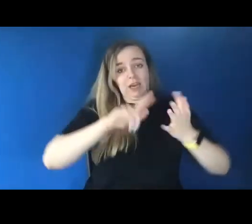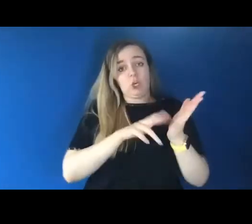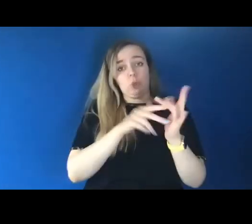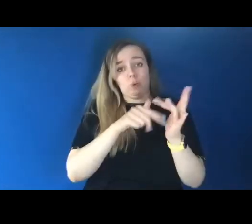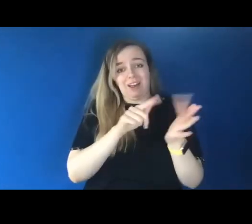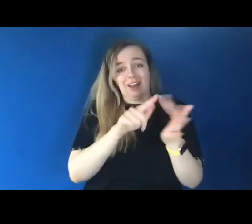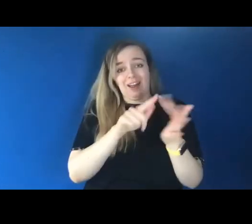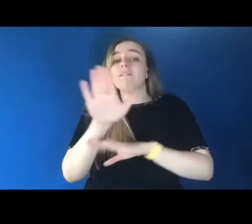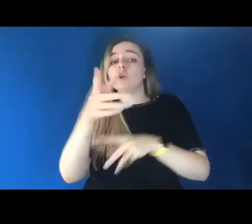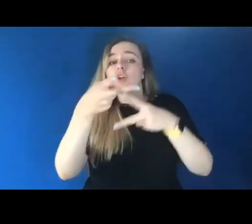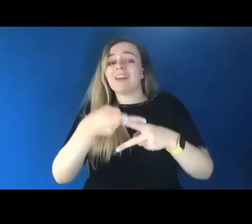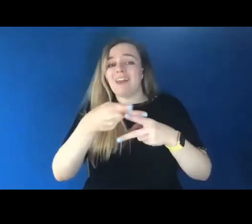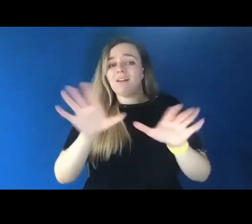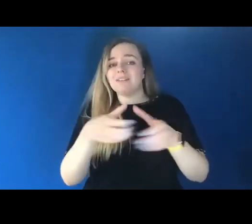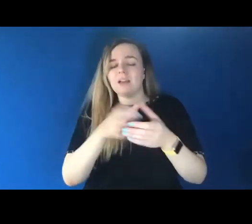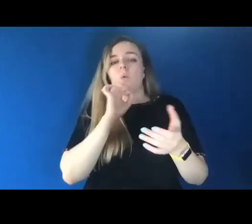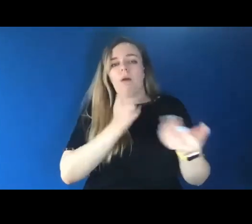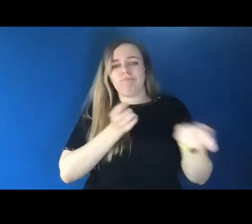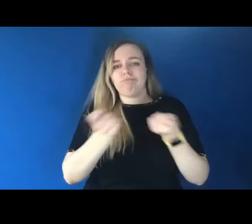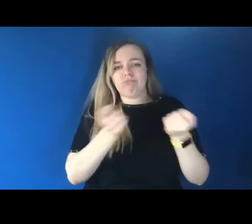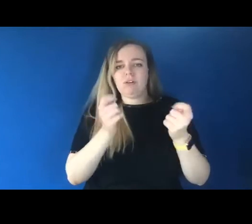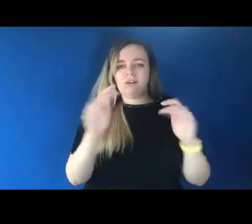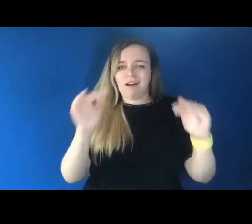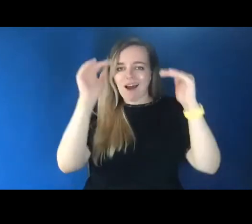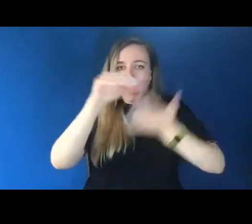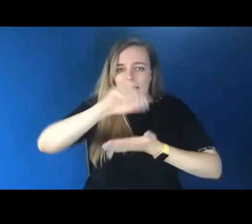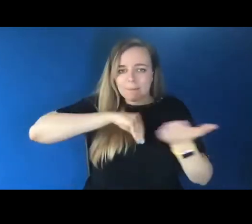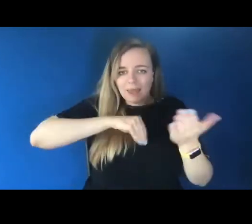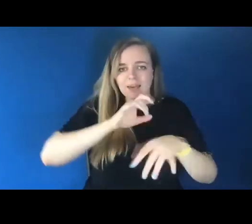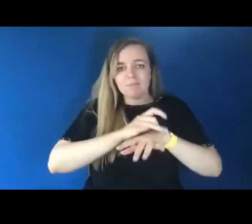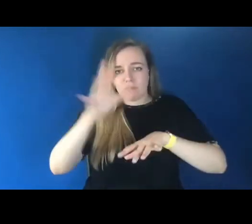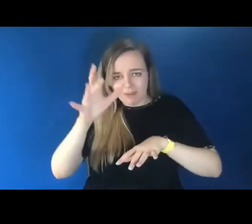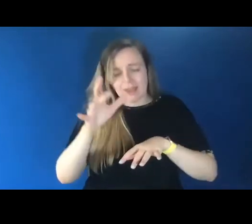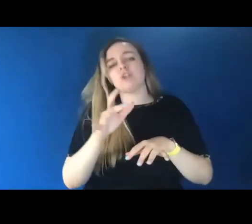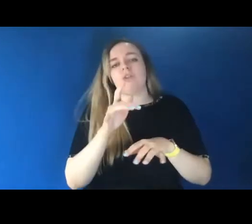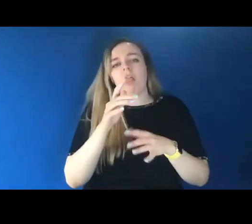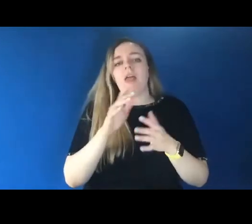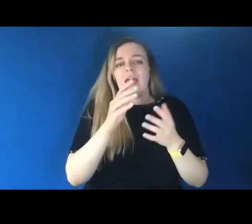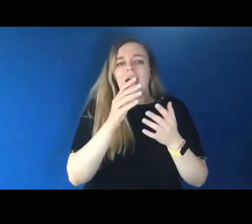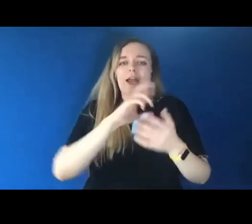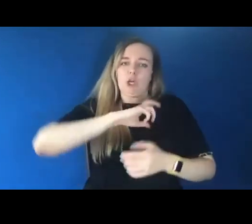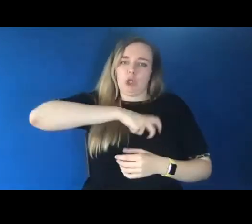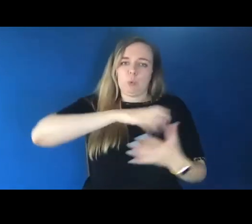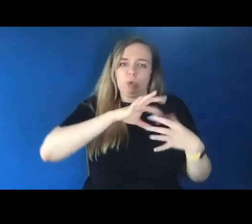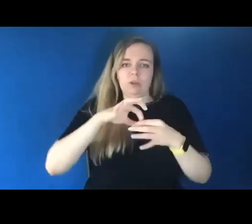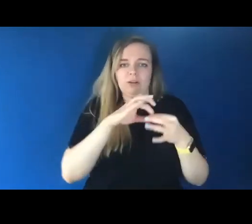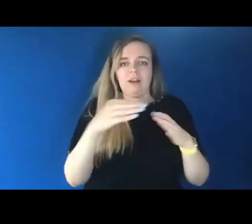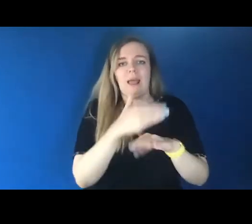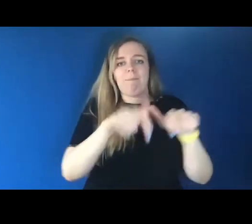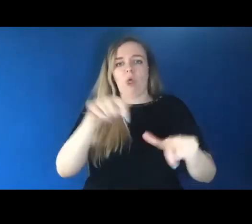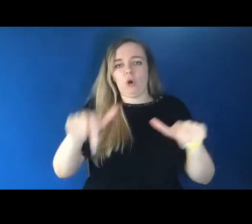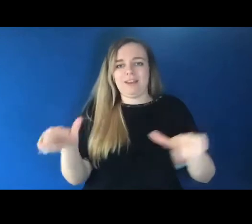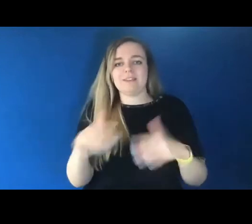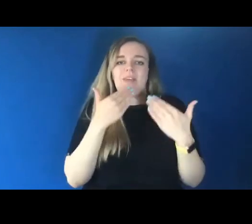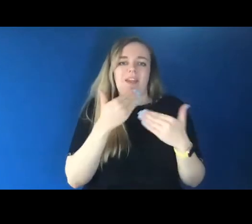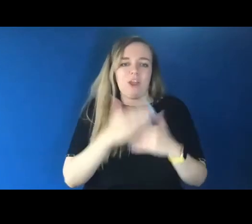care sector will be staffed by highly paid, professional and unionised employees.